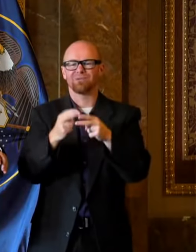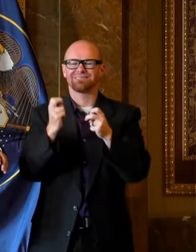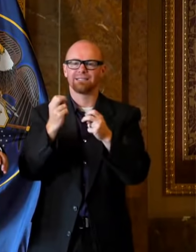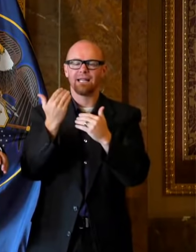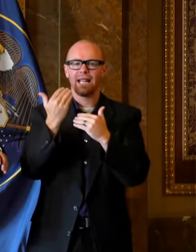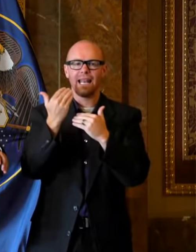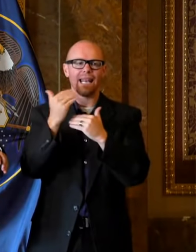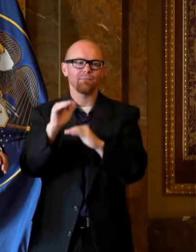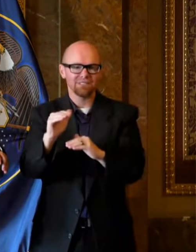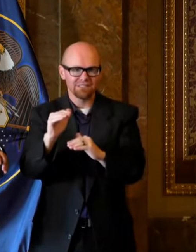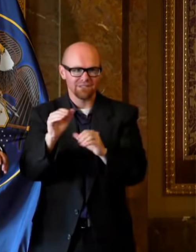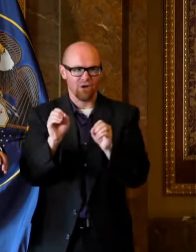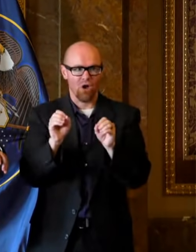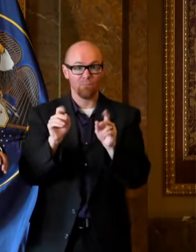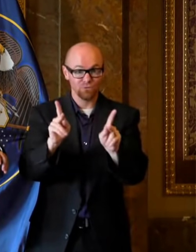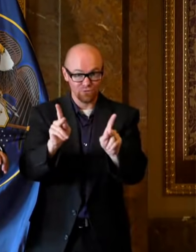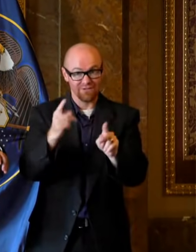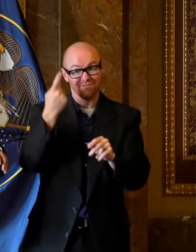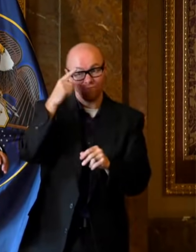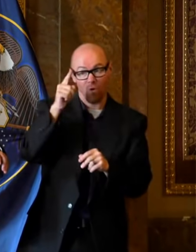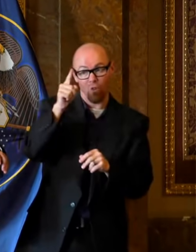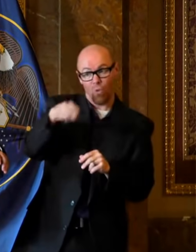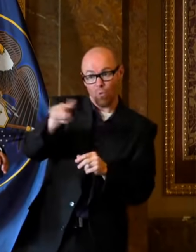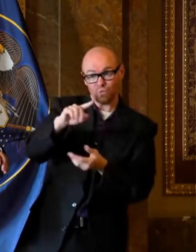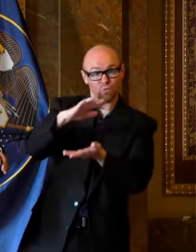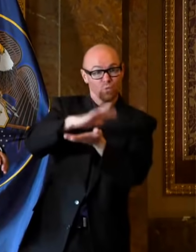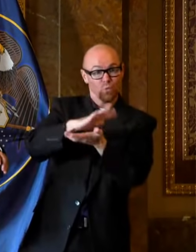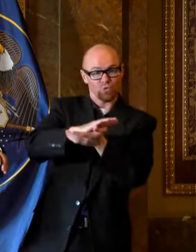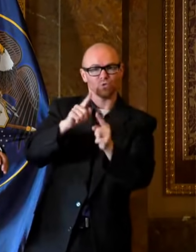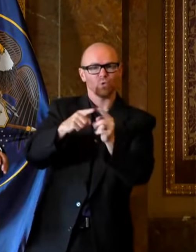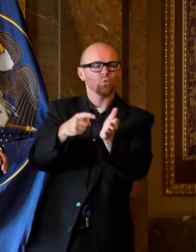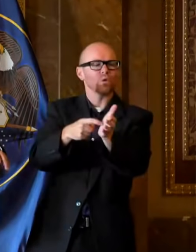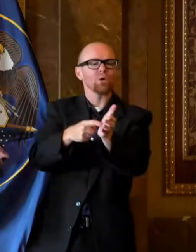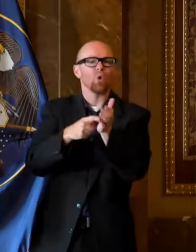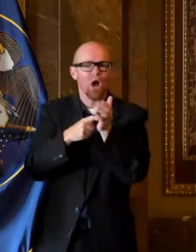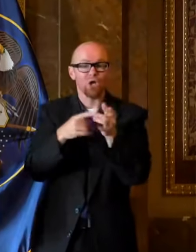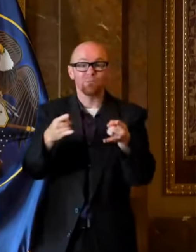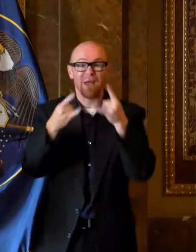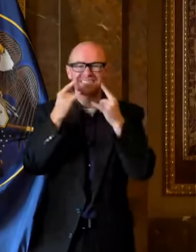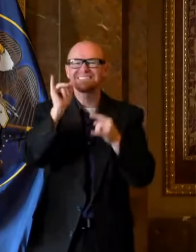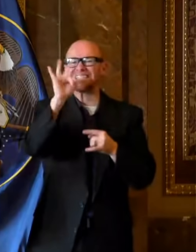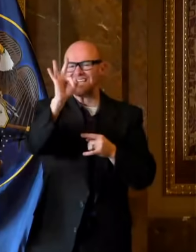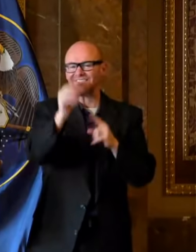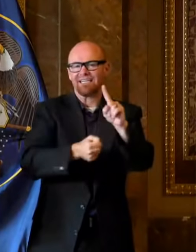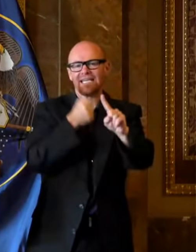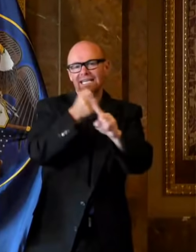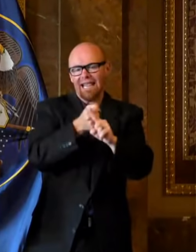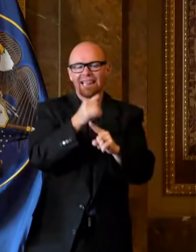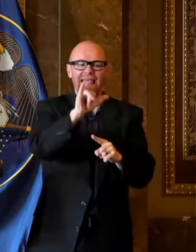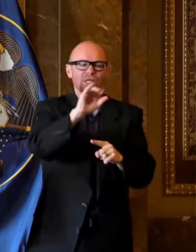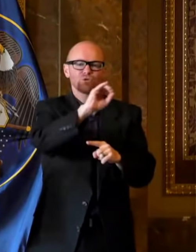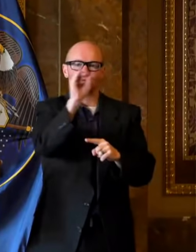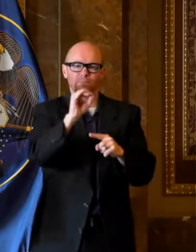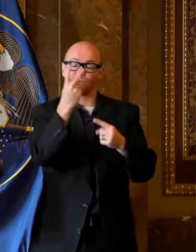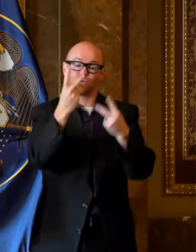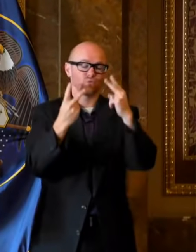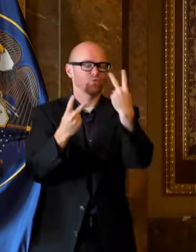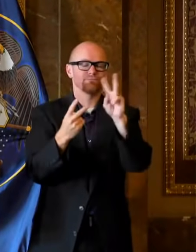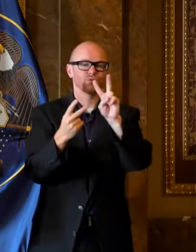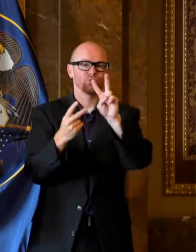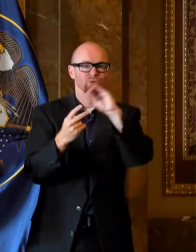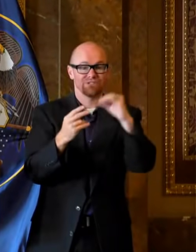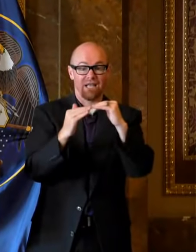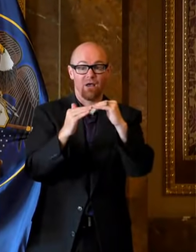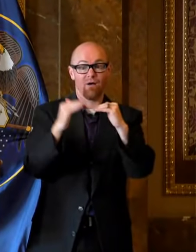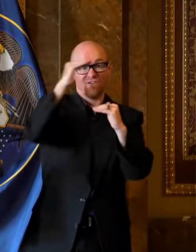opportunity for schools to require masks after there was significant spread. Once we started to see that, and for a limited amount of time, so you